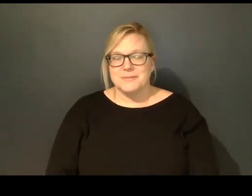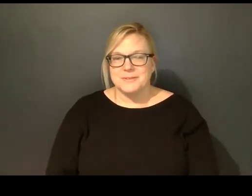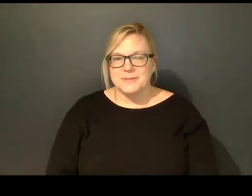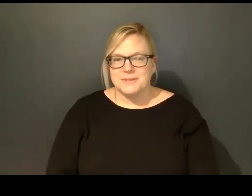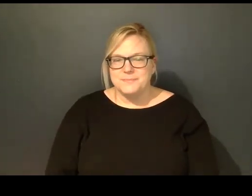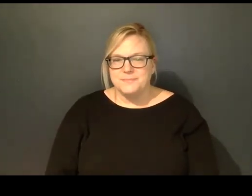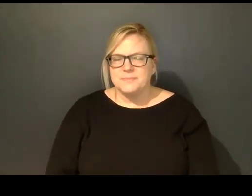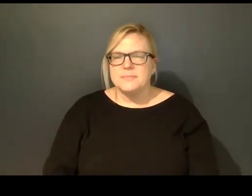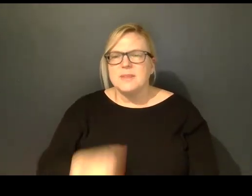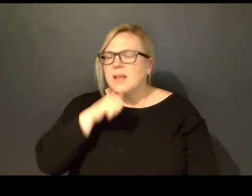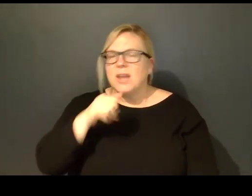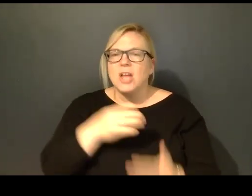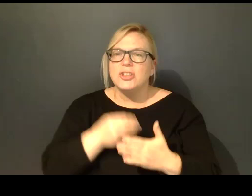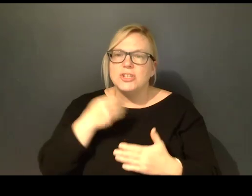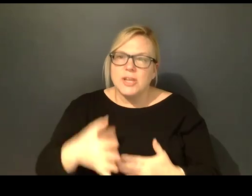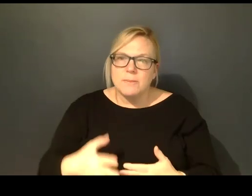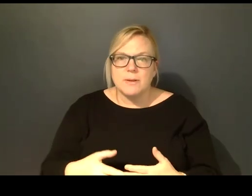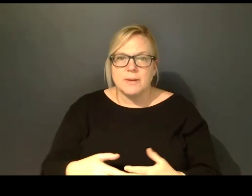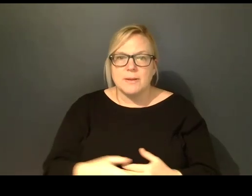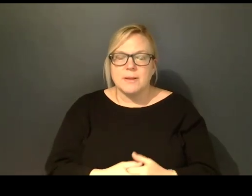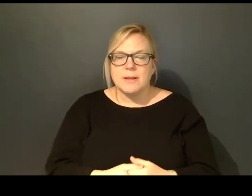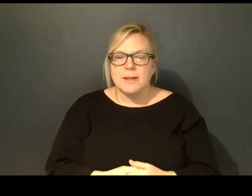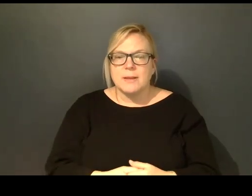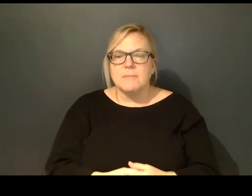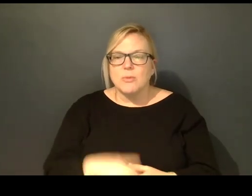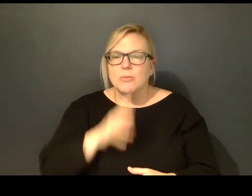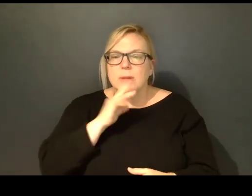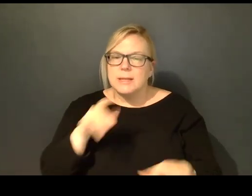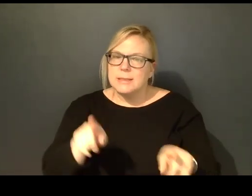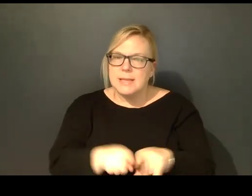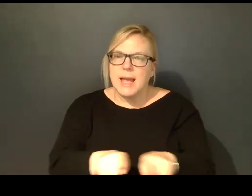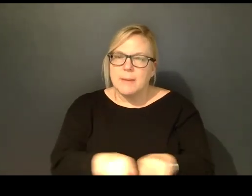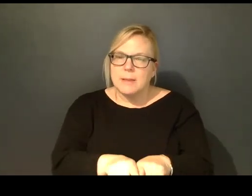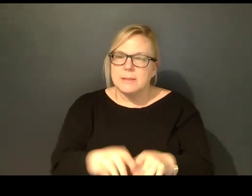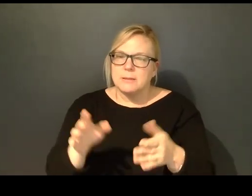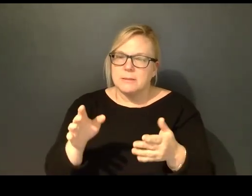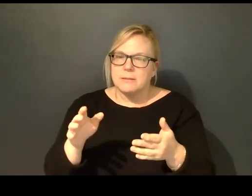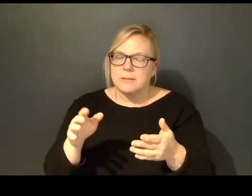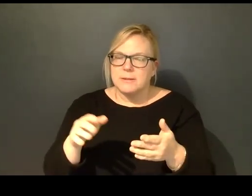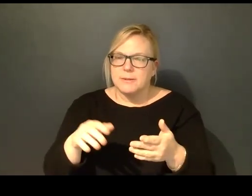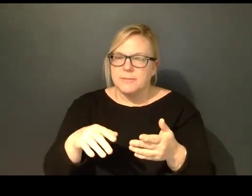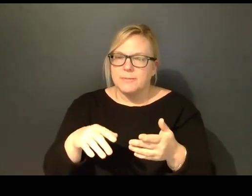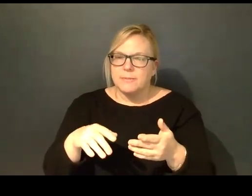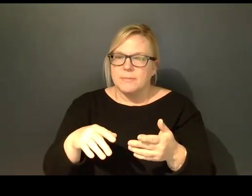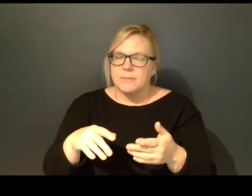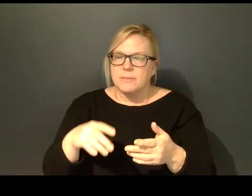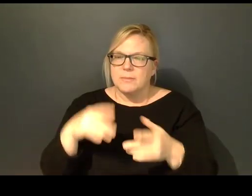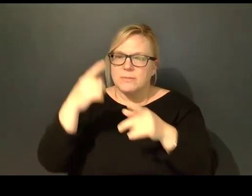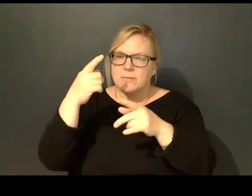but they're around the price of a prescription pair of eyeglasses. So, the Yeah. $500 to $600 range. I know